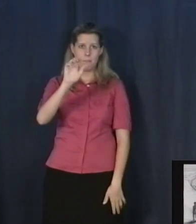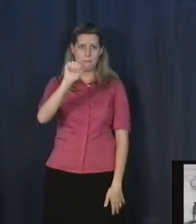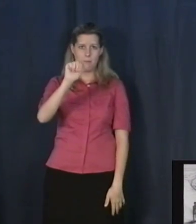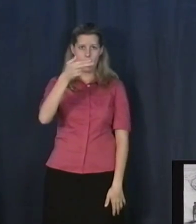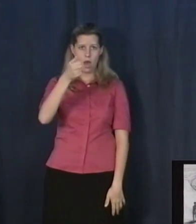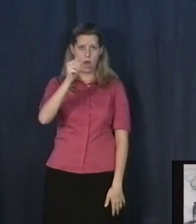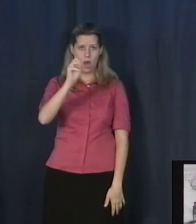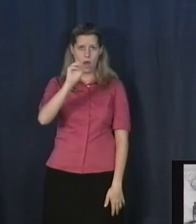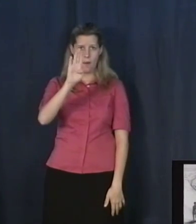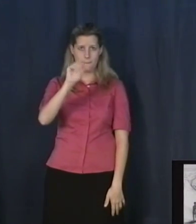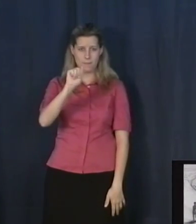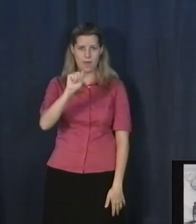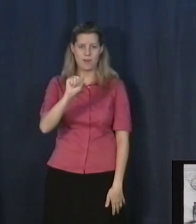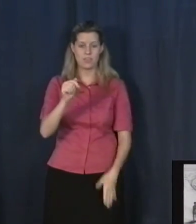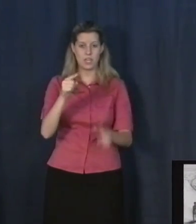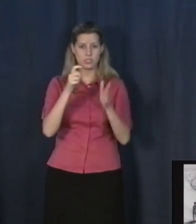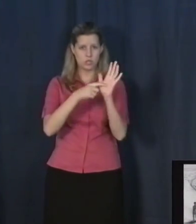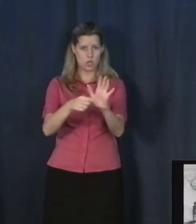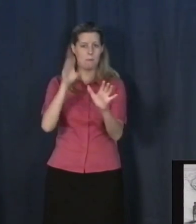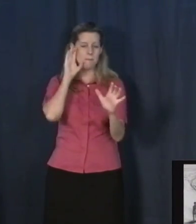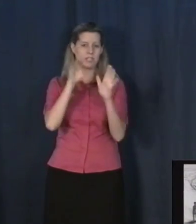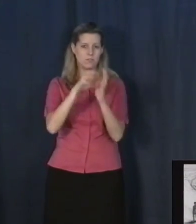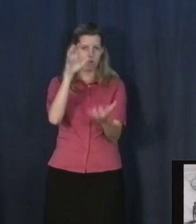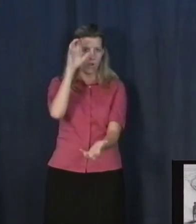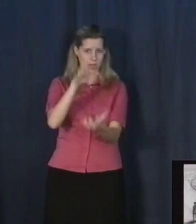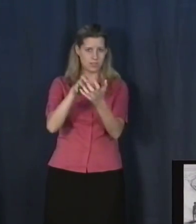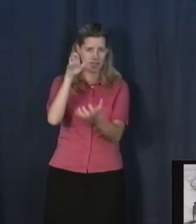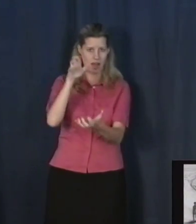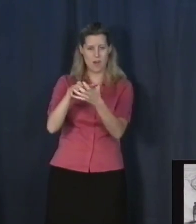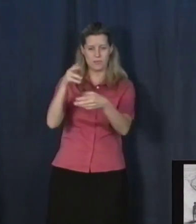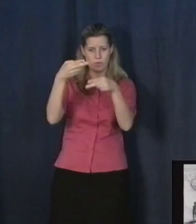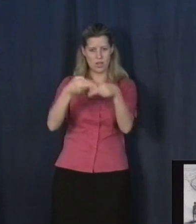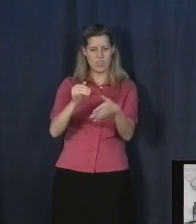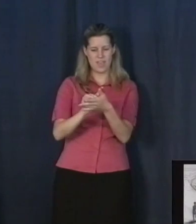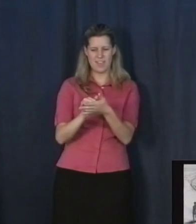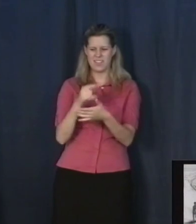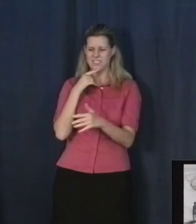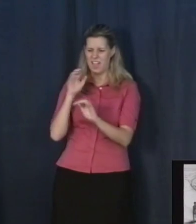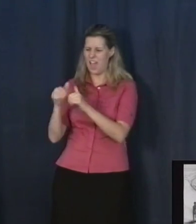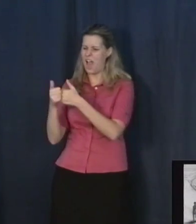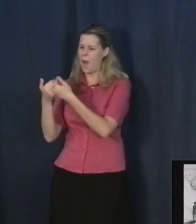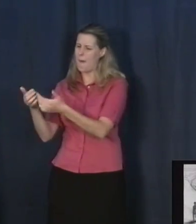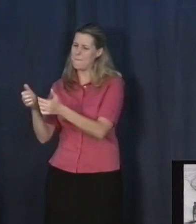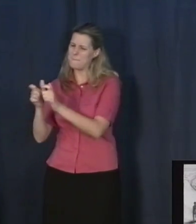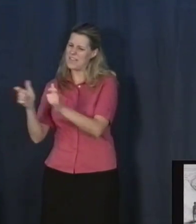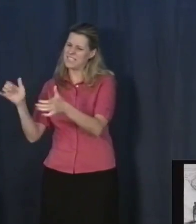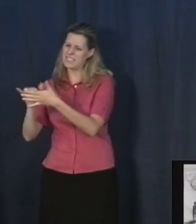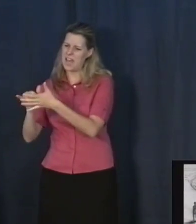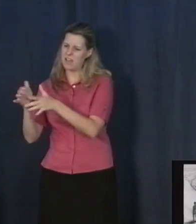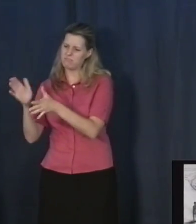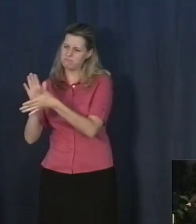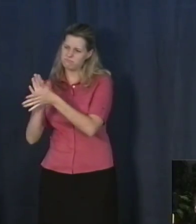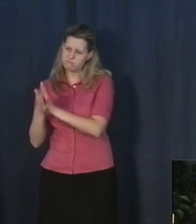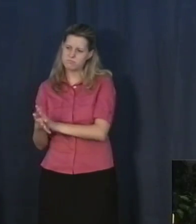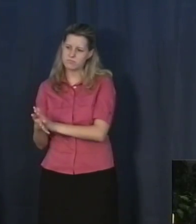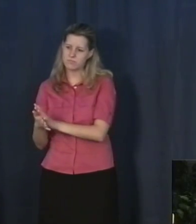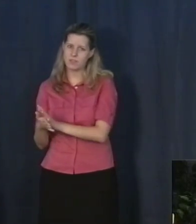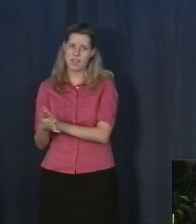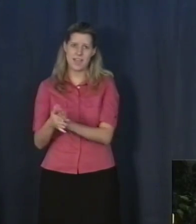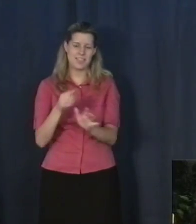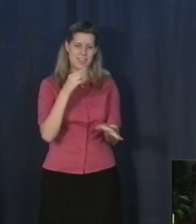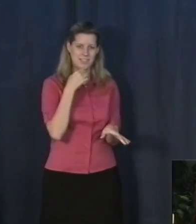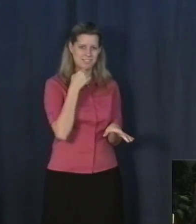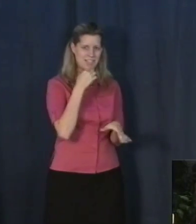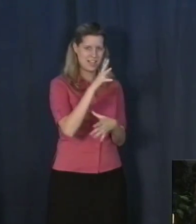picture of a crocodile, they said, yep, that's Mahamba, right there. And these scientists said, well, how big does Mahamba get? And they pasted off on the